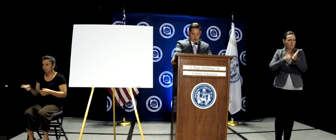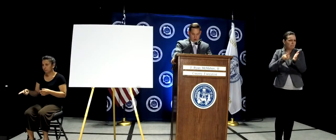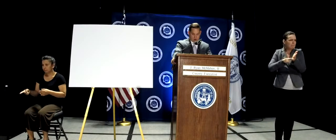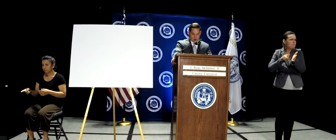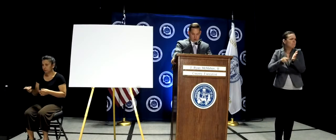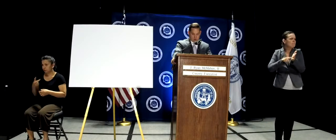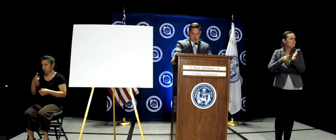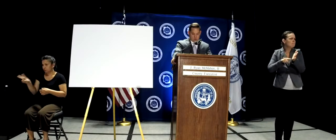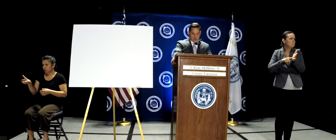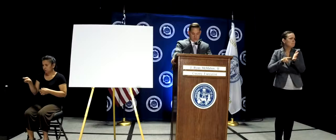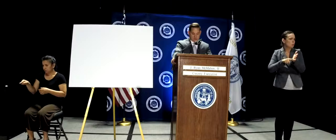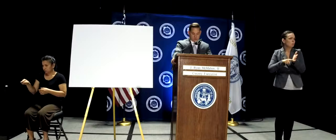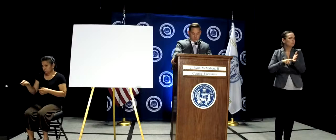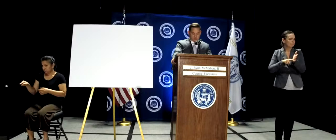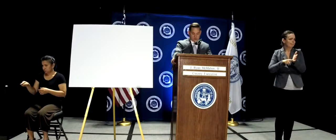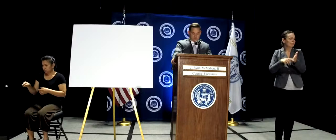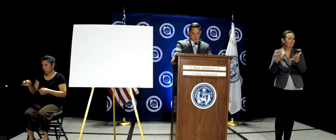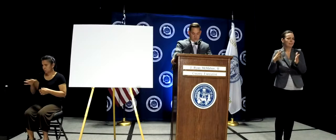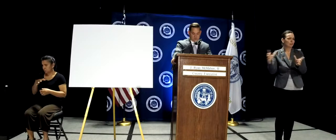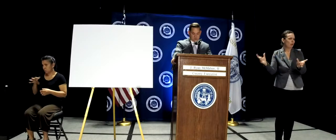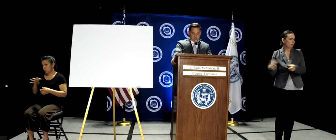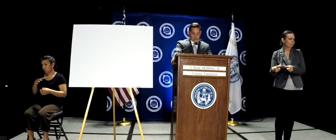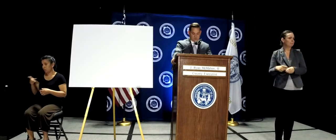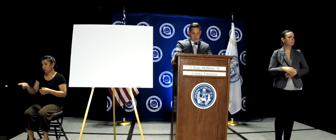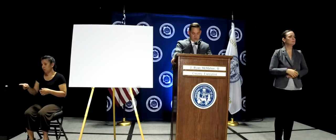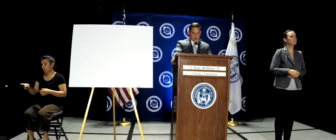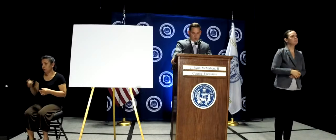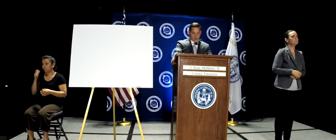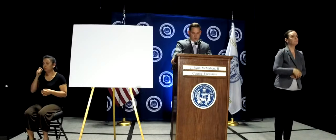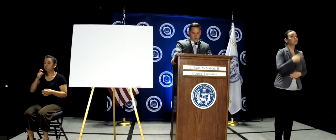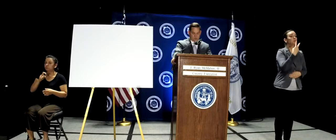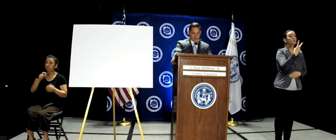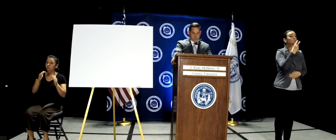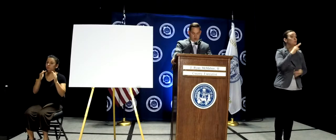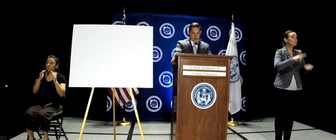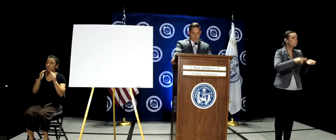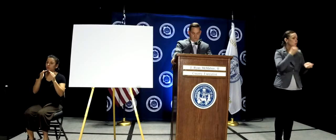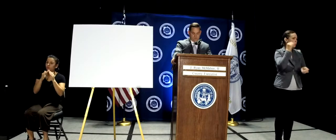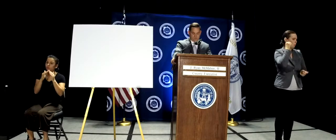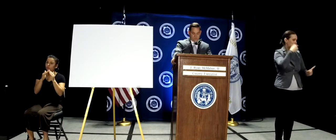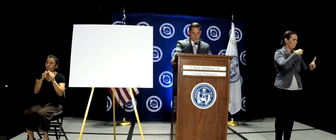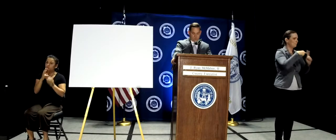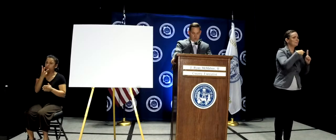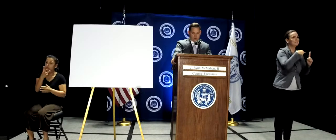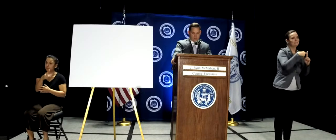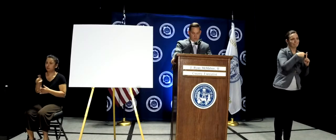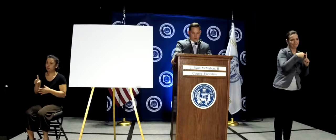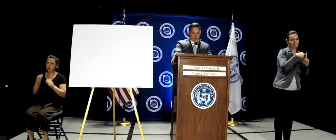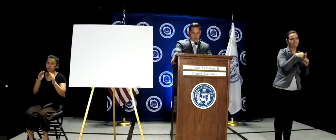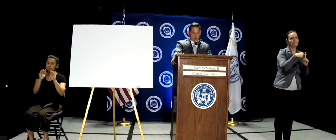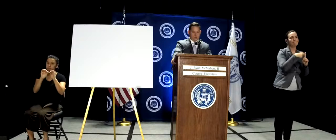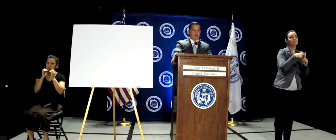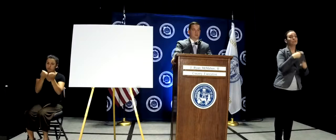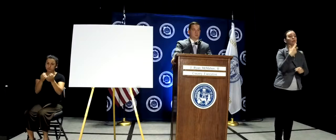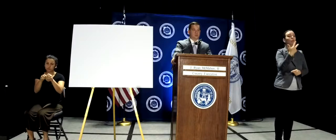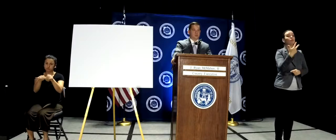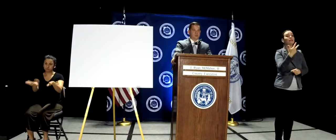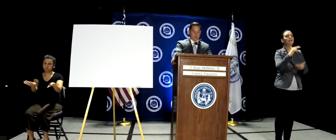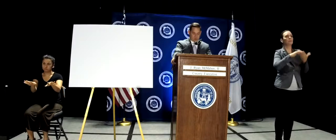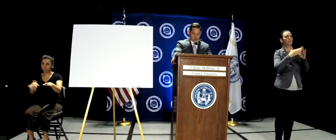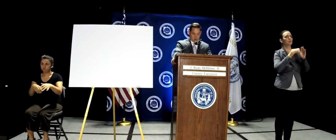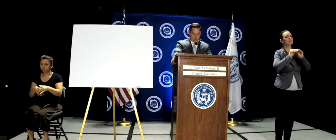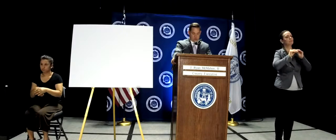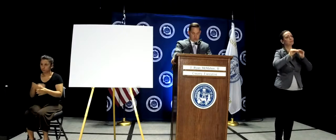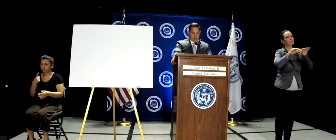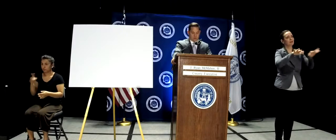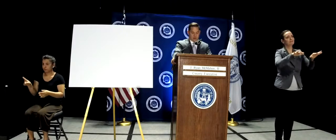2 are new cases with senior living facilities. 3 community spread. 1 of them we know the transmission, 2